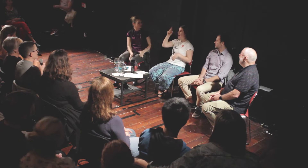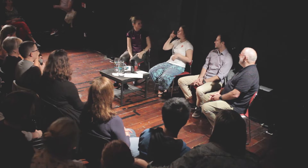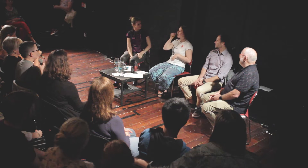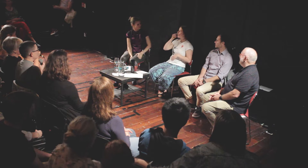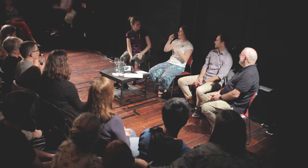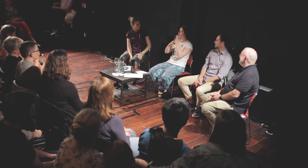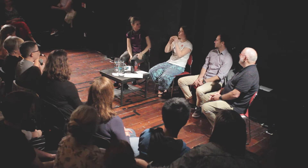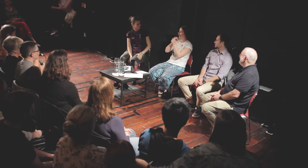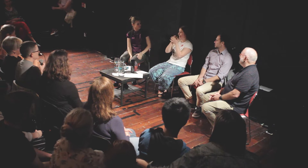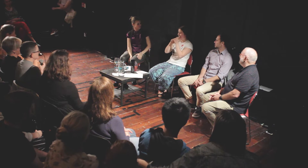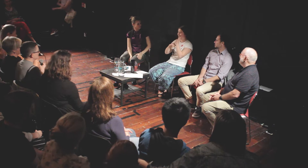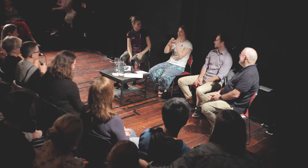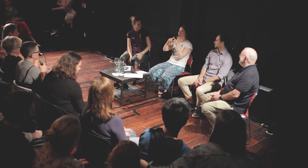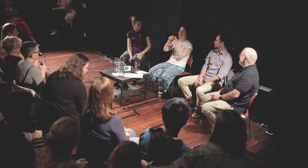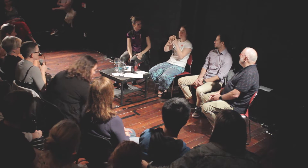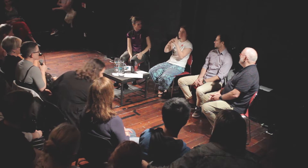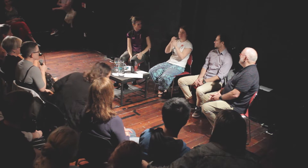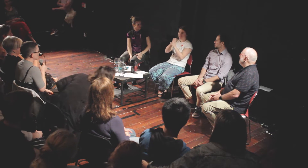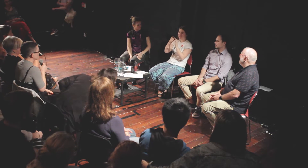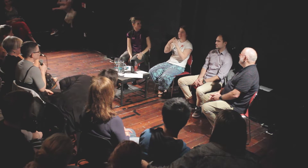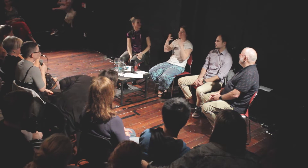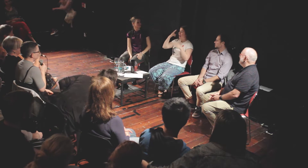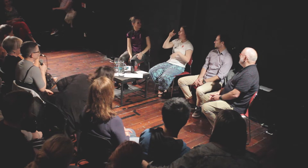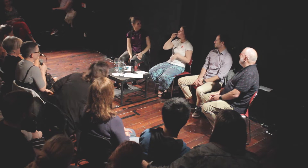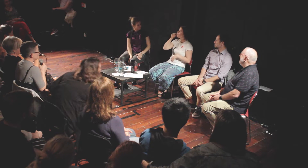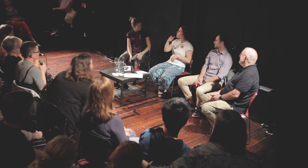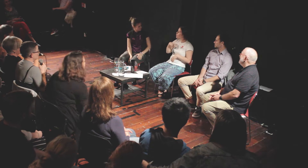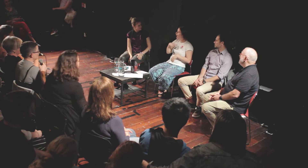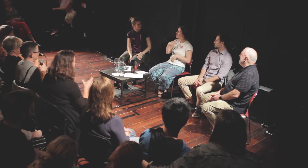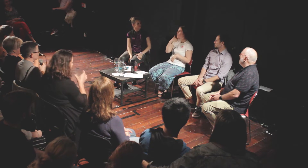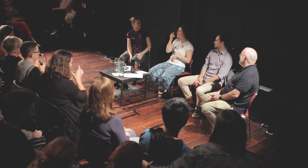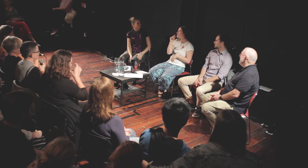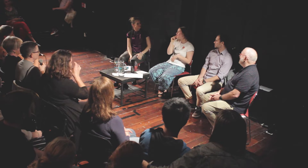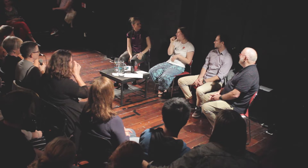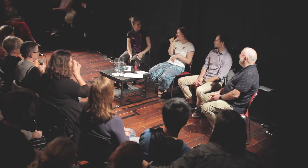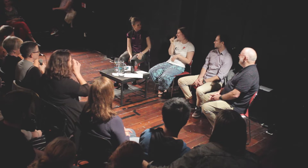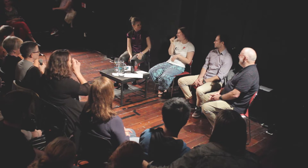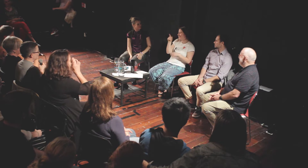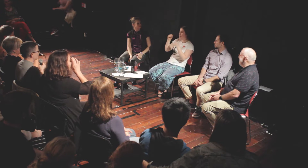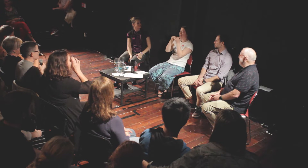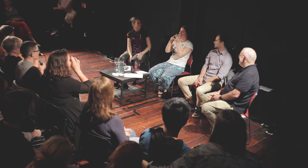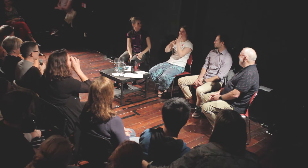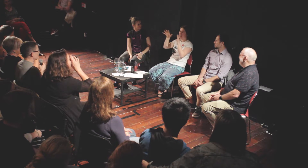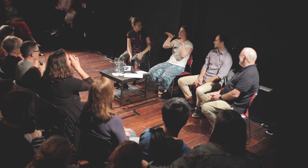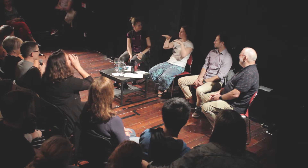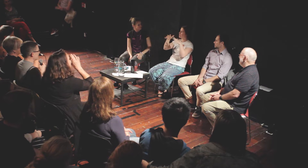introduce yourselves. Okay, hi everyone. I'm Megan Coppage, and this is my sign name because I'm